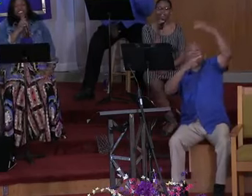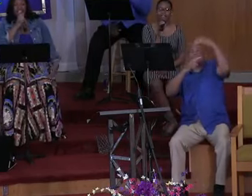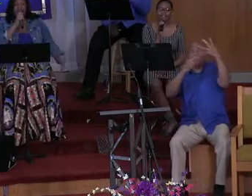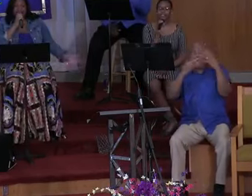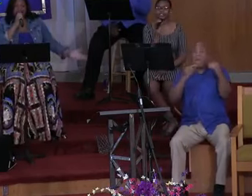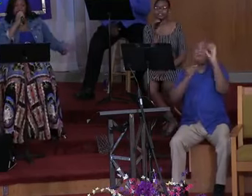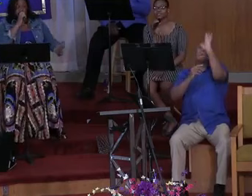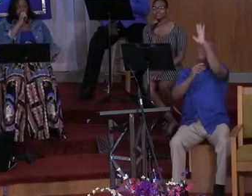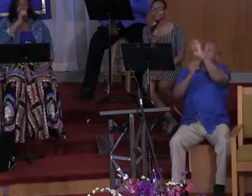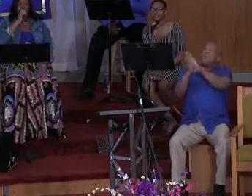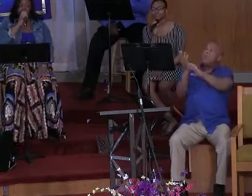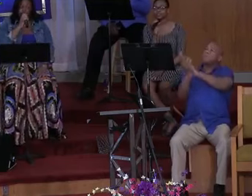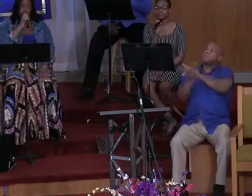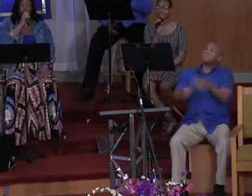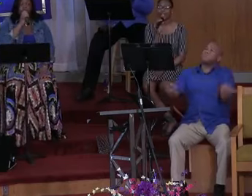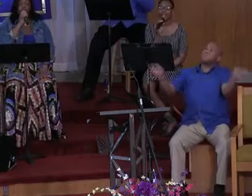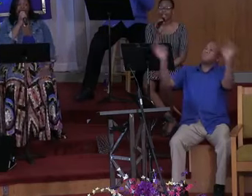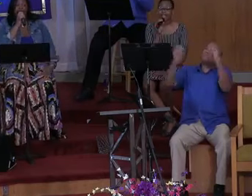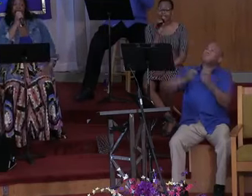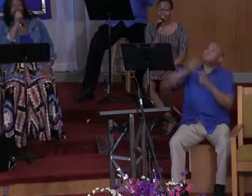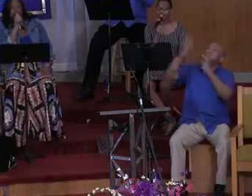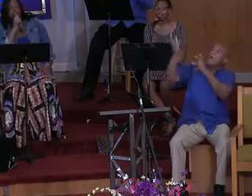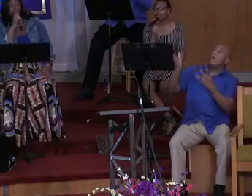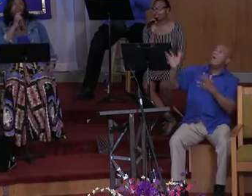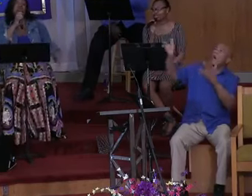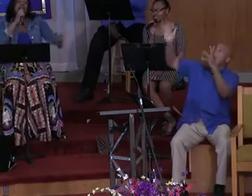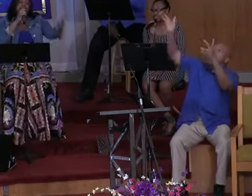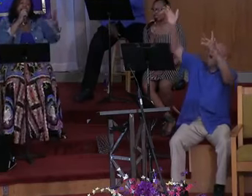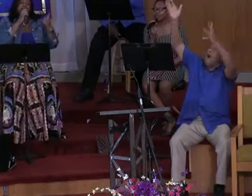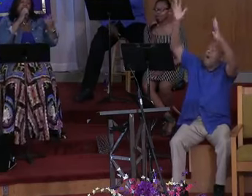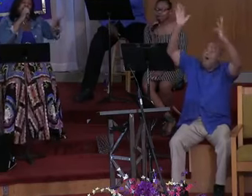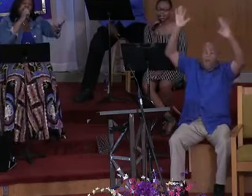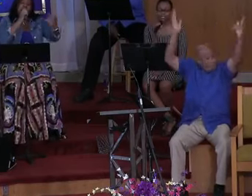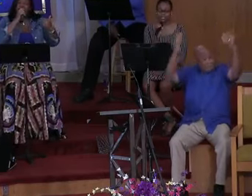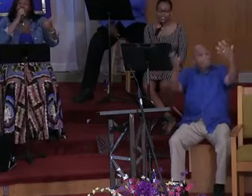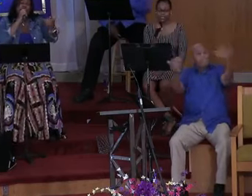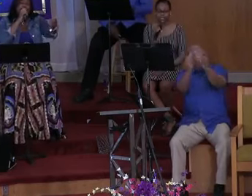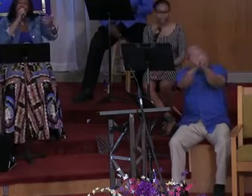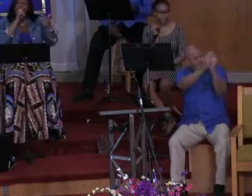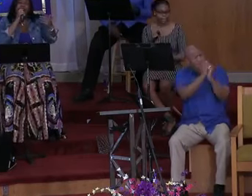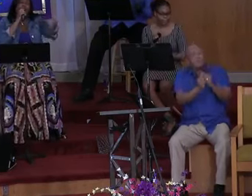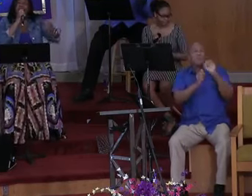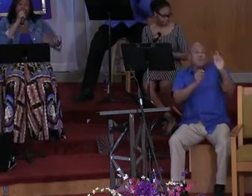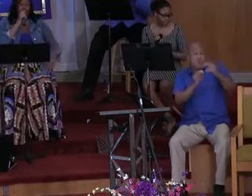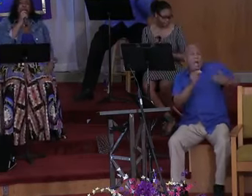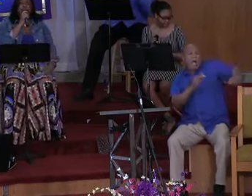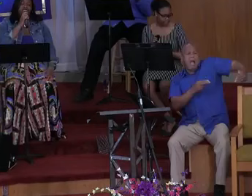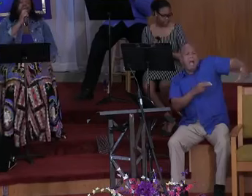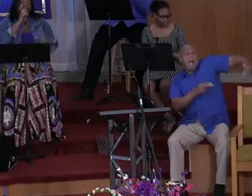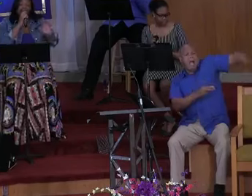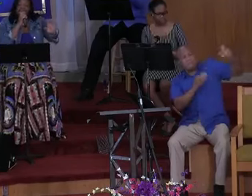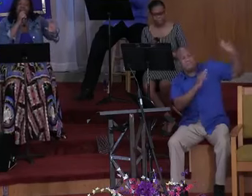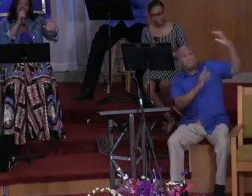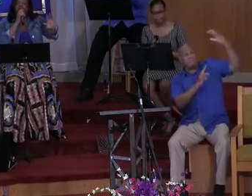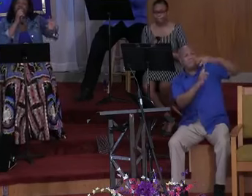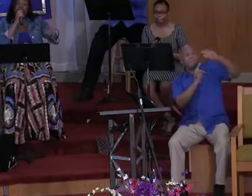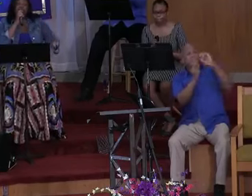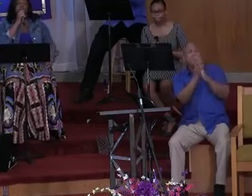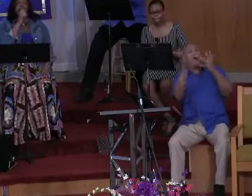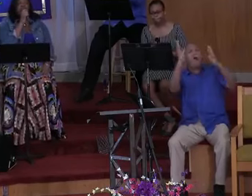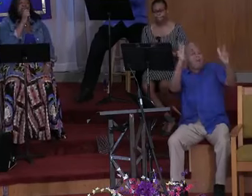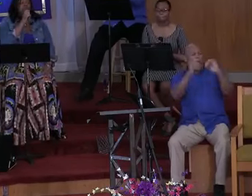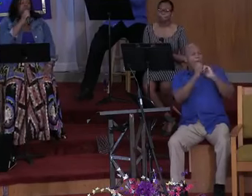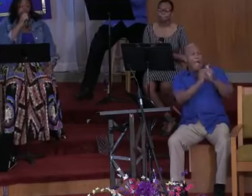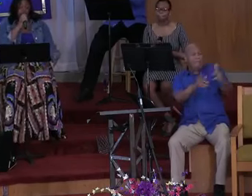Above the heavens, and he's worthy to be praised. And he's worthy to come be on praised. And give God your highest praise. Acknowledge him in